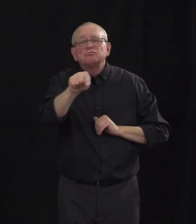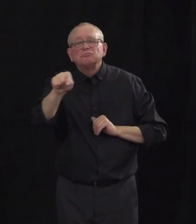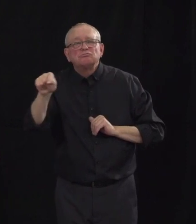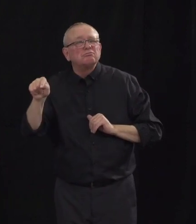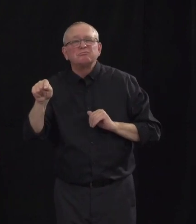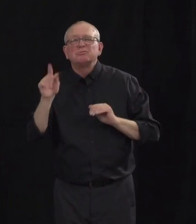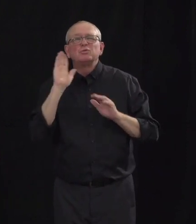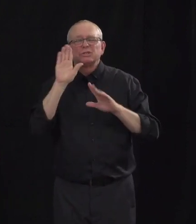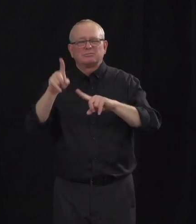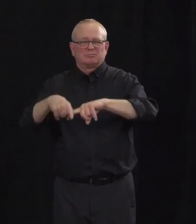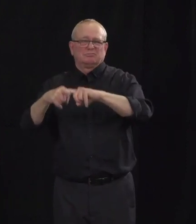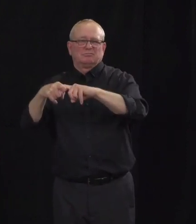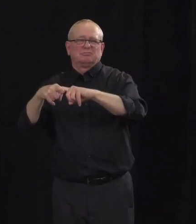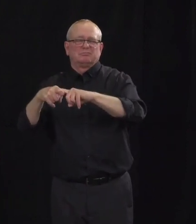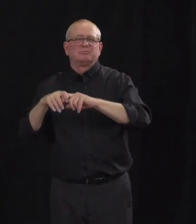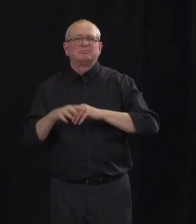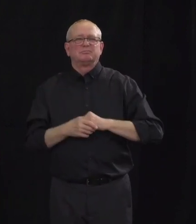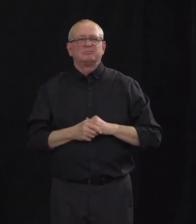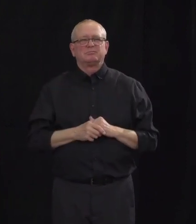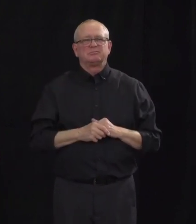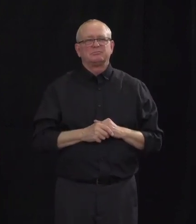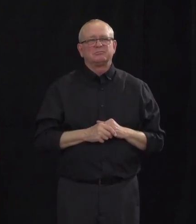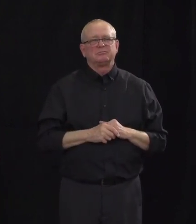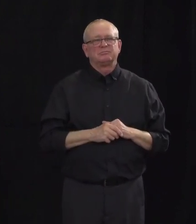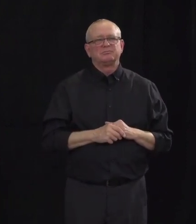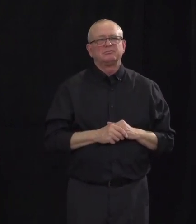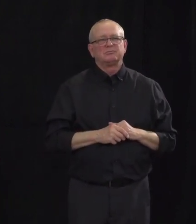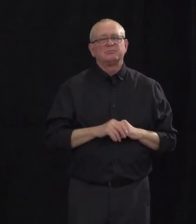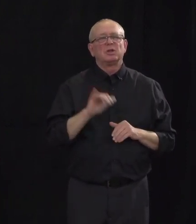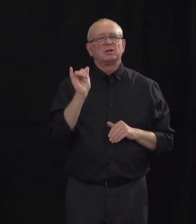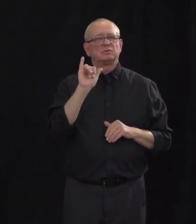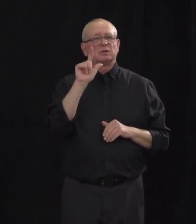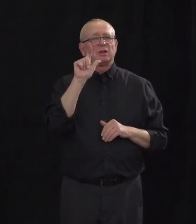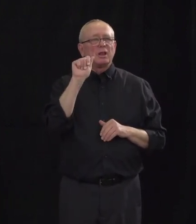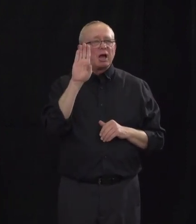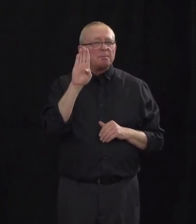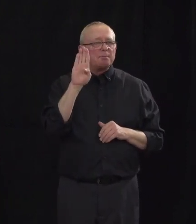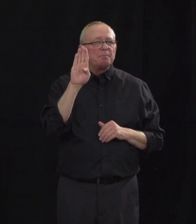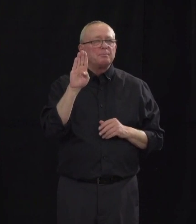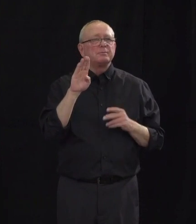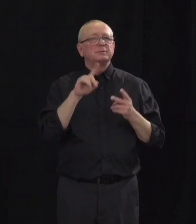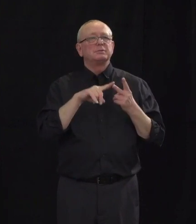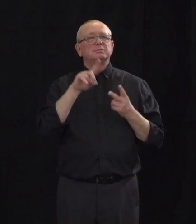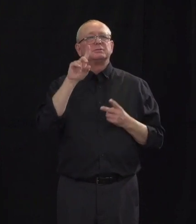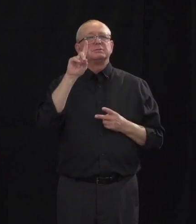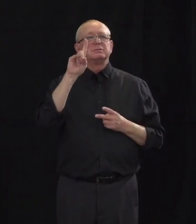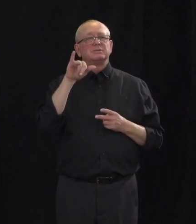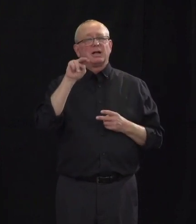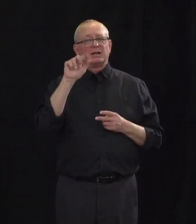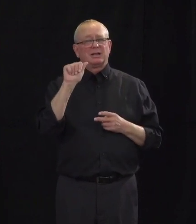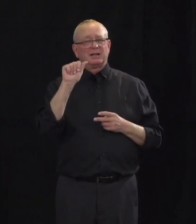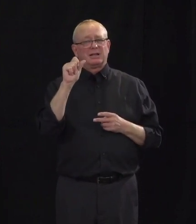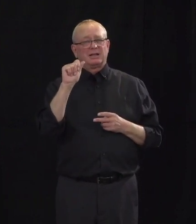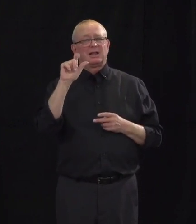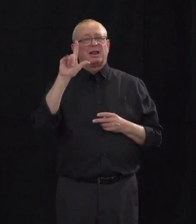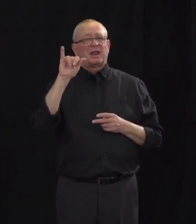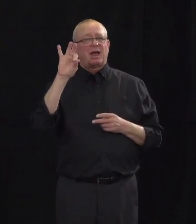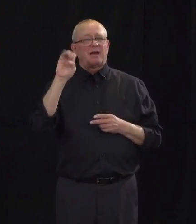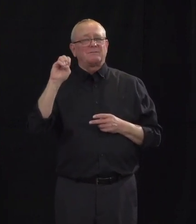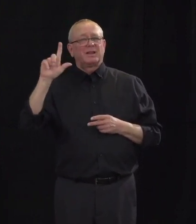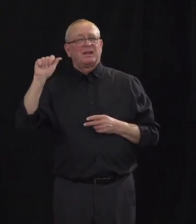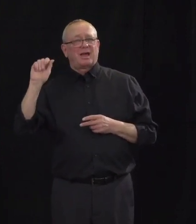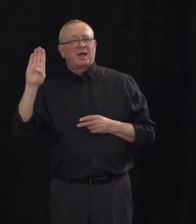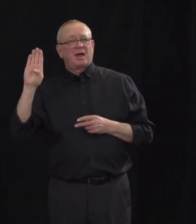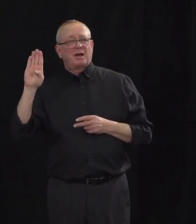As well, Alberta Precision Laboratories and DynaLife are asking physicians and community providers to immediately